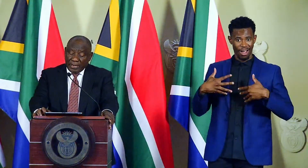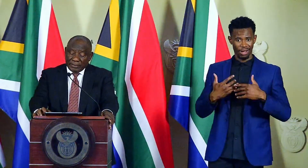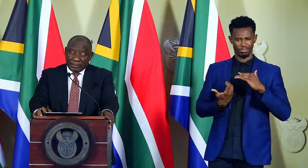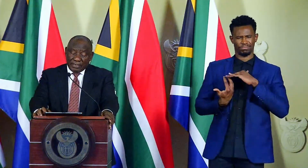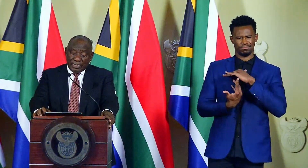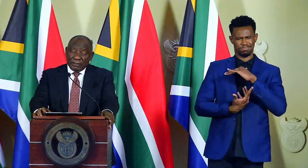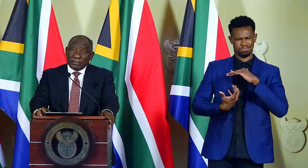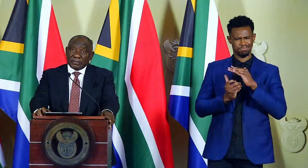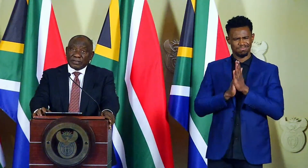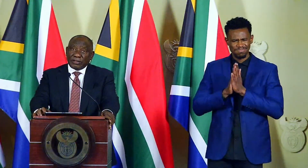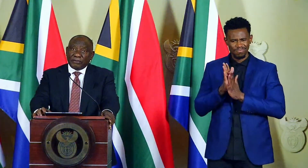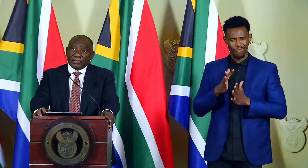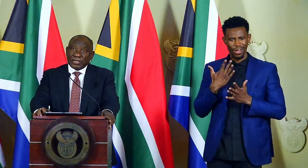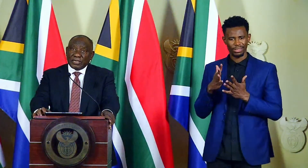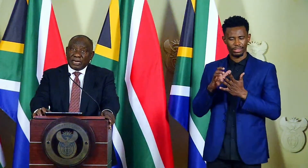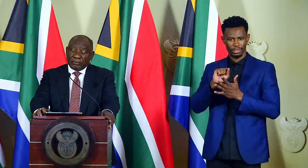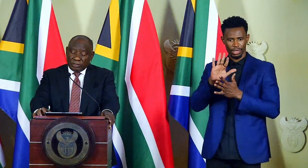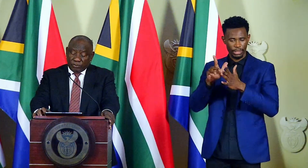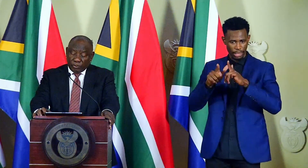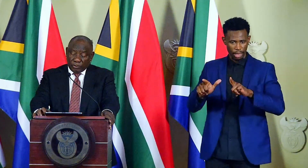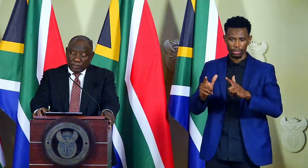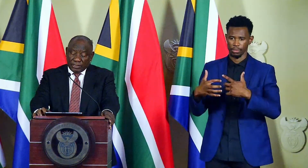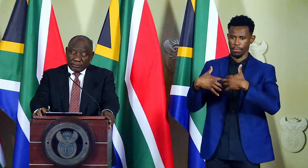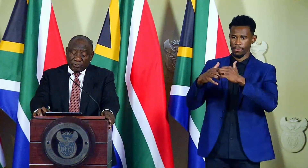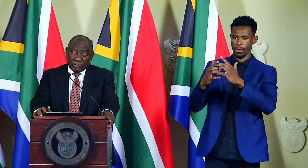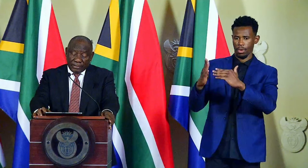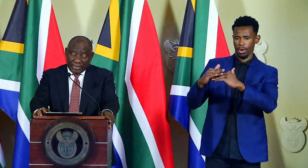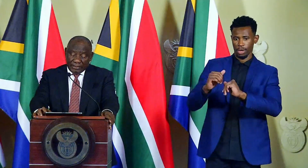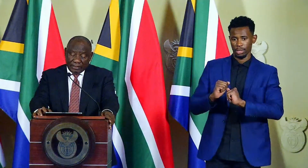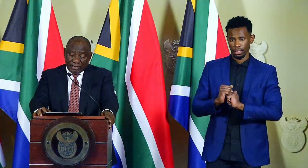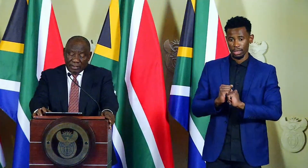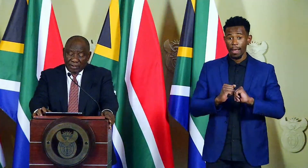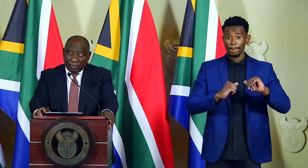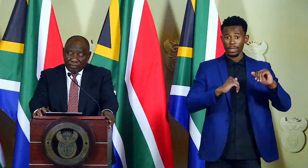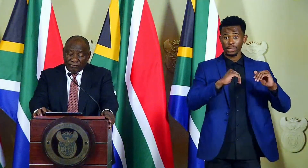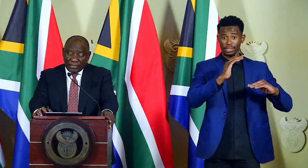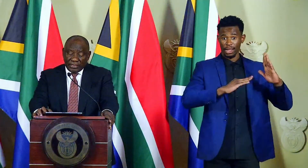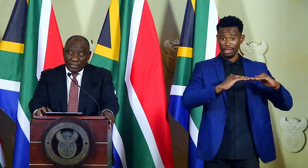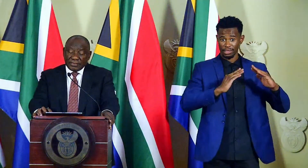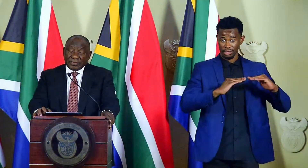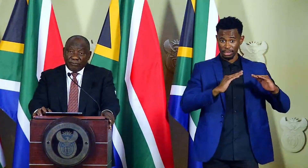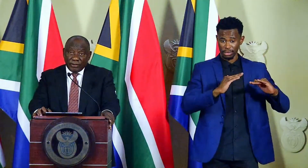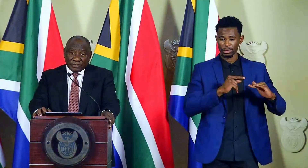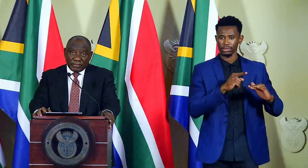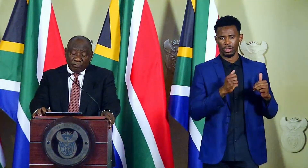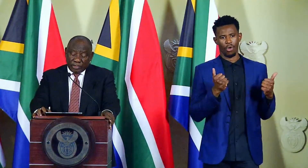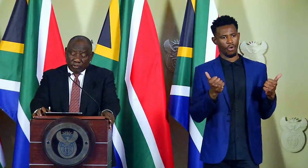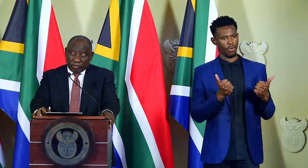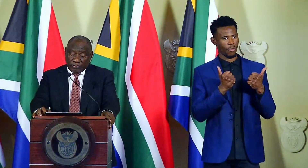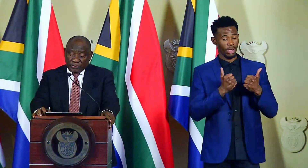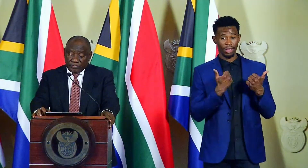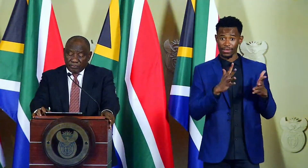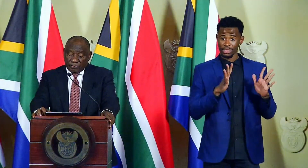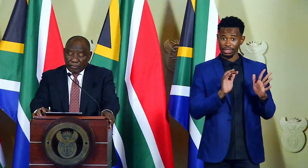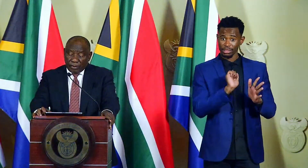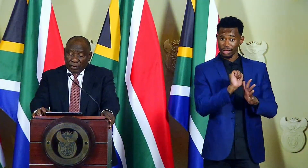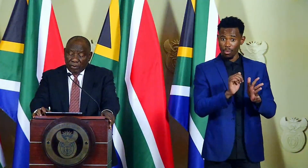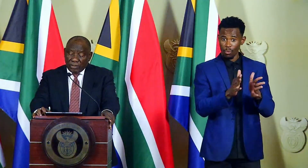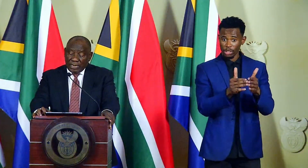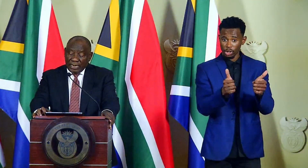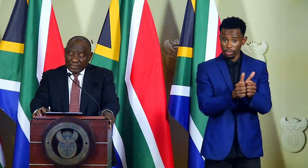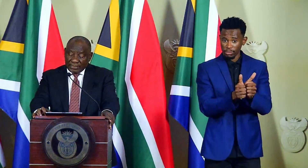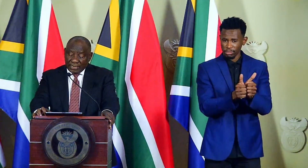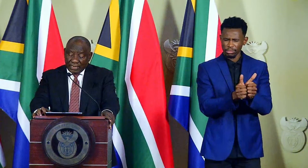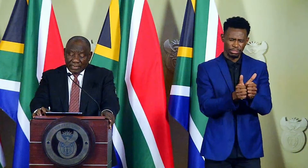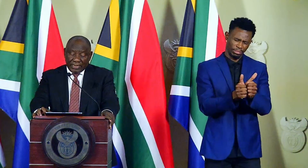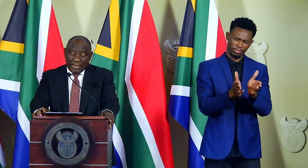The PEN South African Language Board has already convened its first workshop